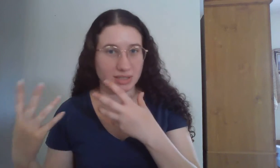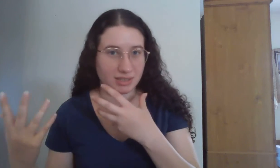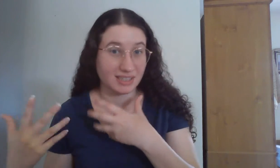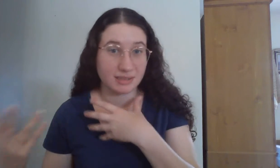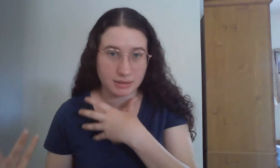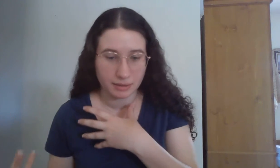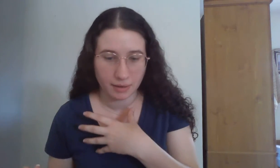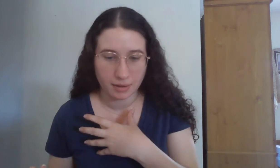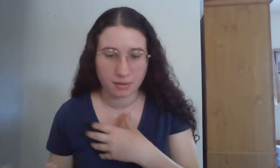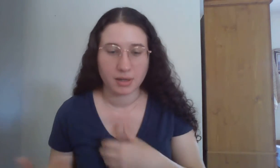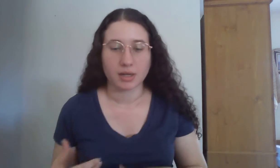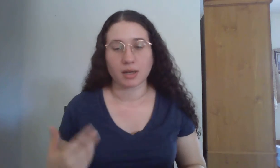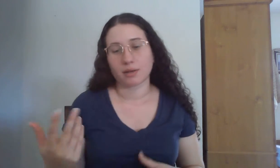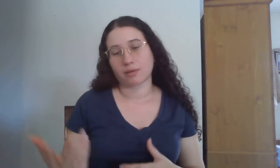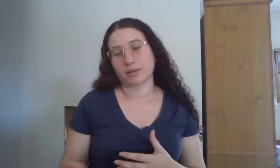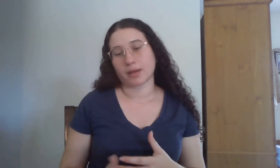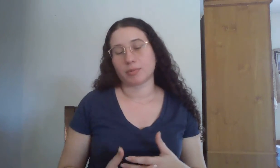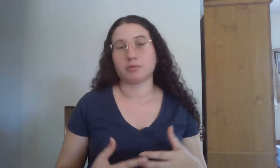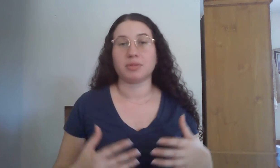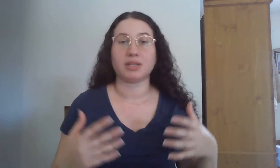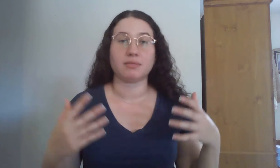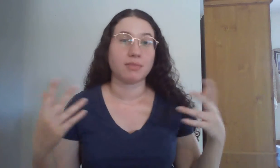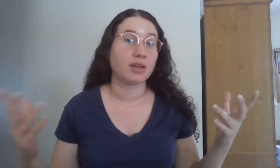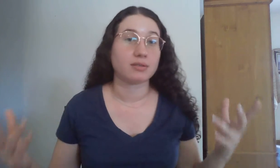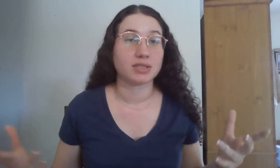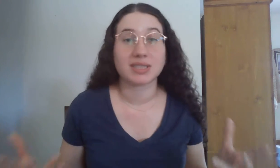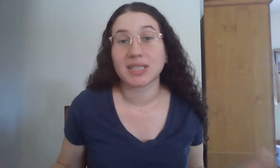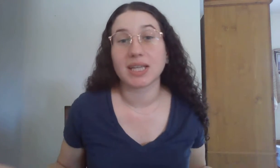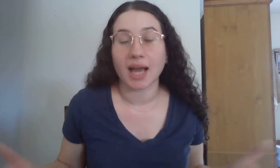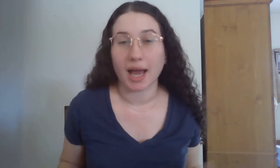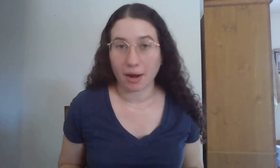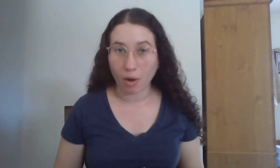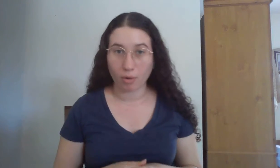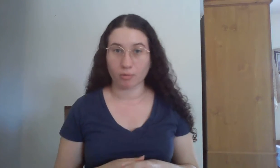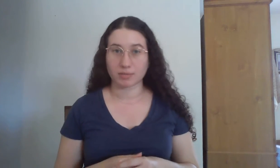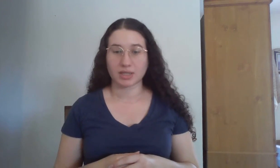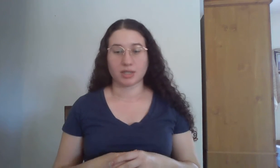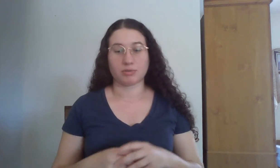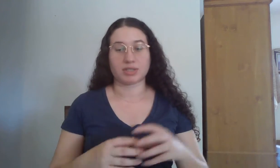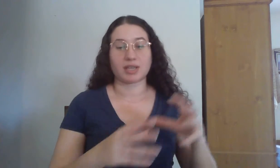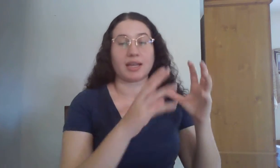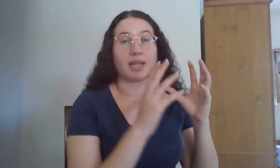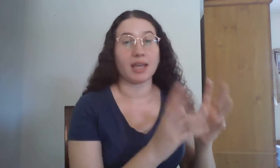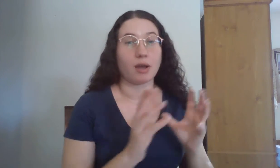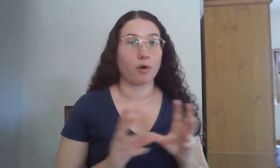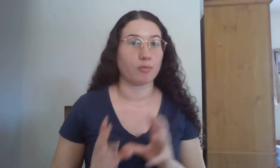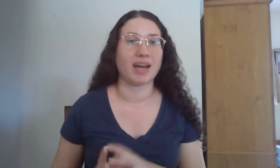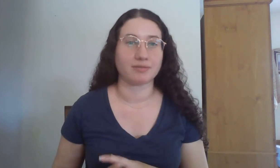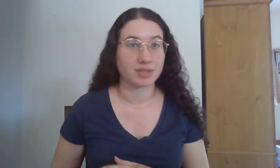what's existing there. Another example would be there is tea at home. You would sign it home have